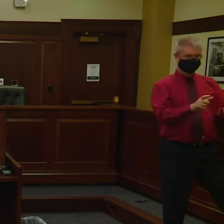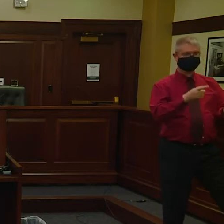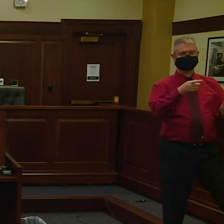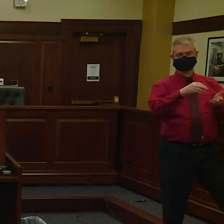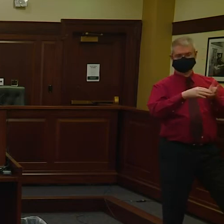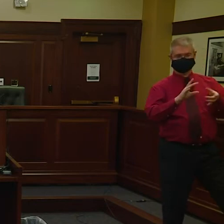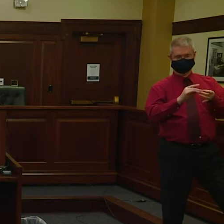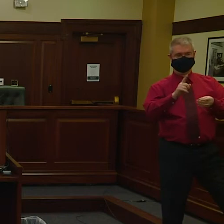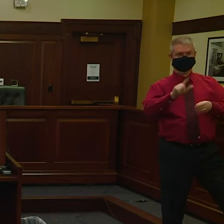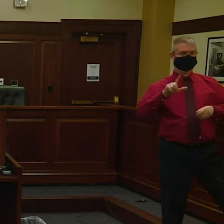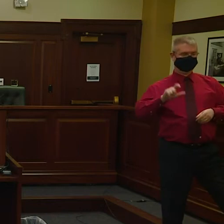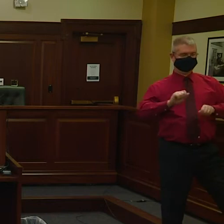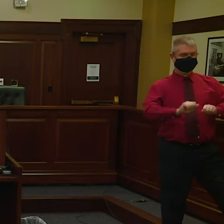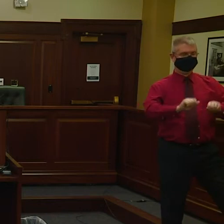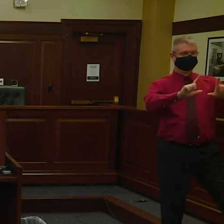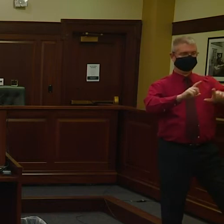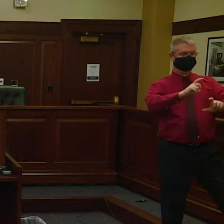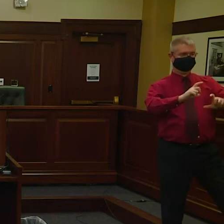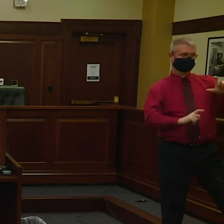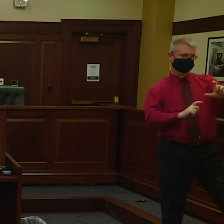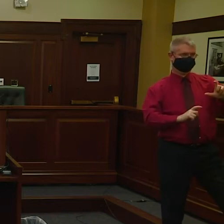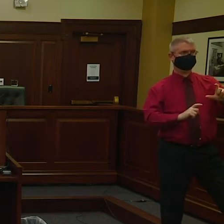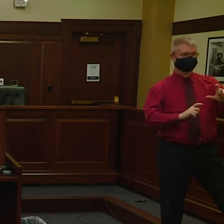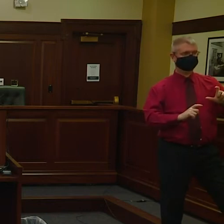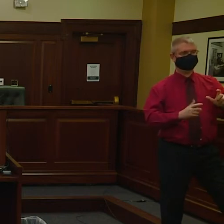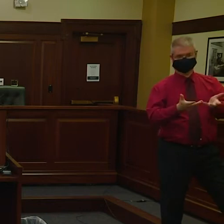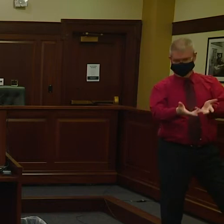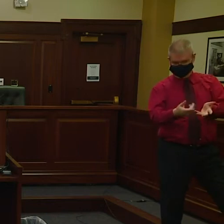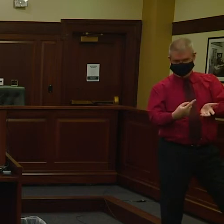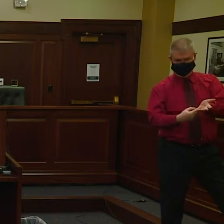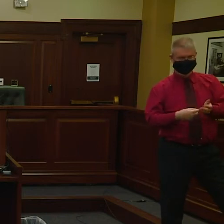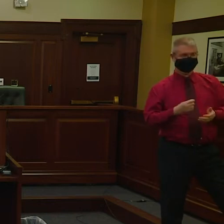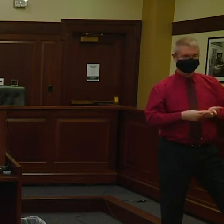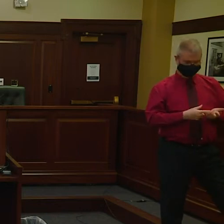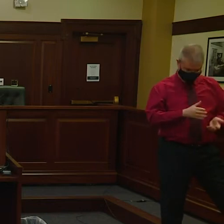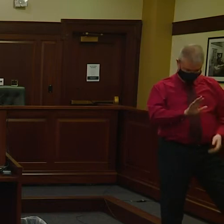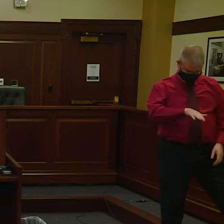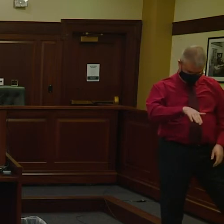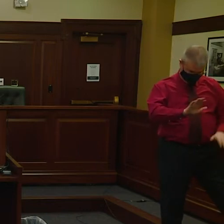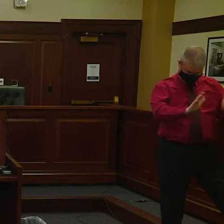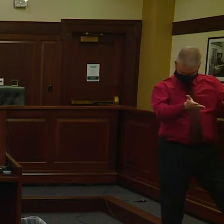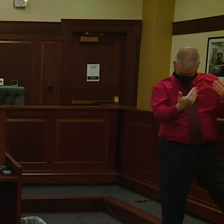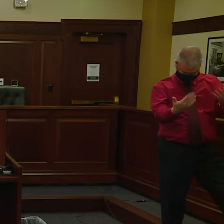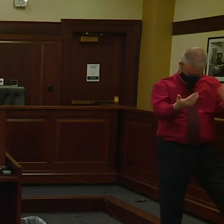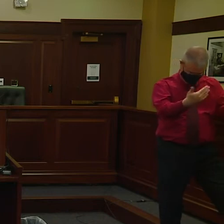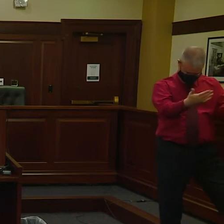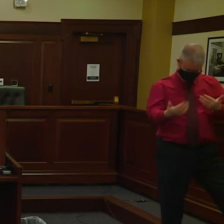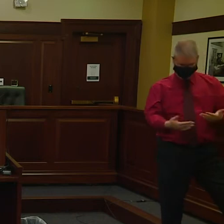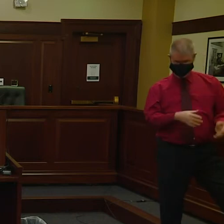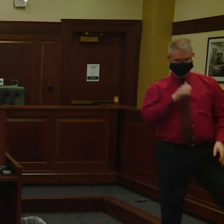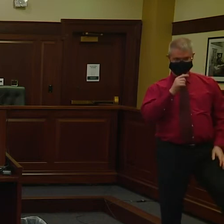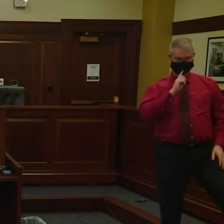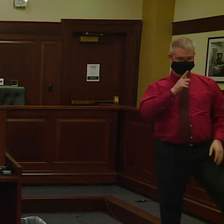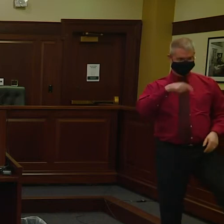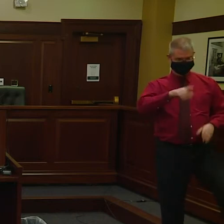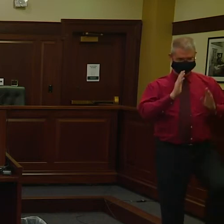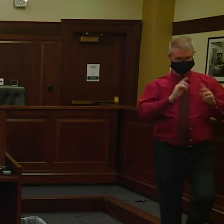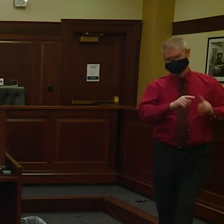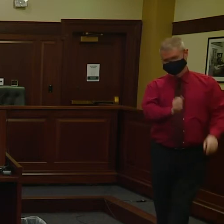ask Bill too if we can get back on that. Unless it's the court. Sure. So, You know, if he has any way to do that. Yeah.